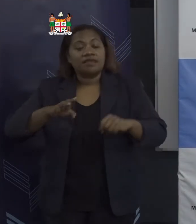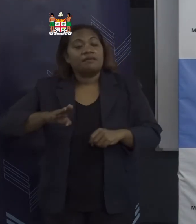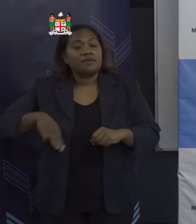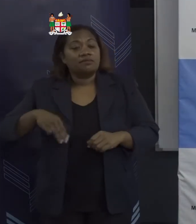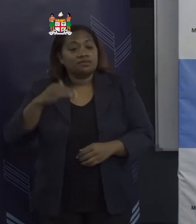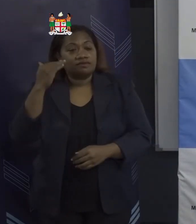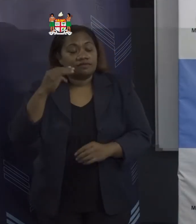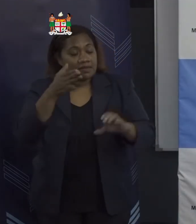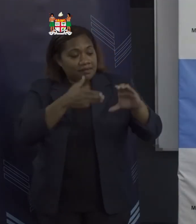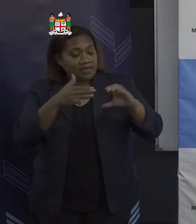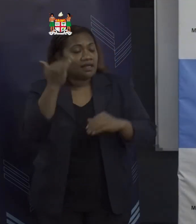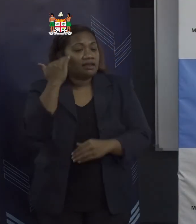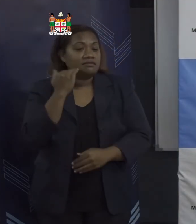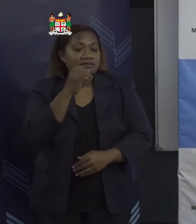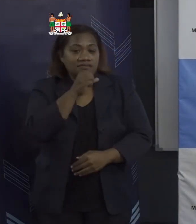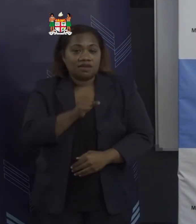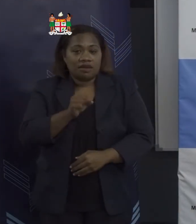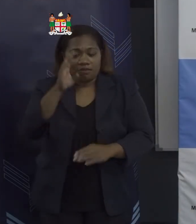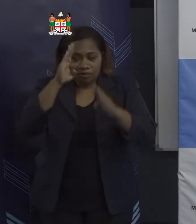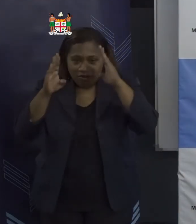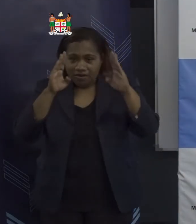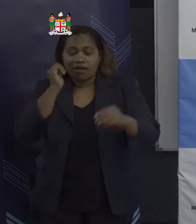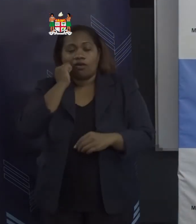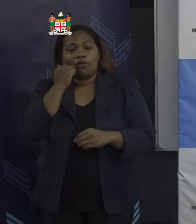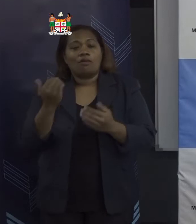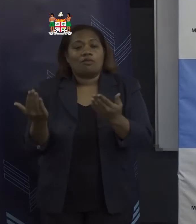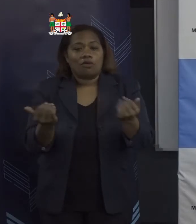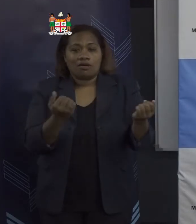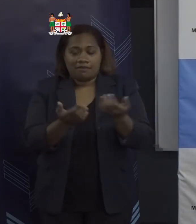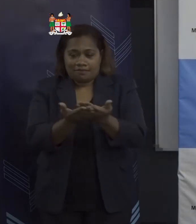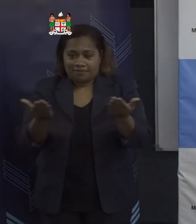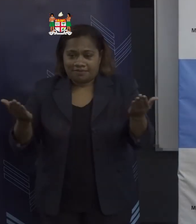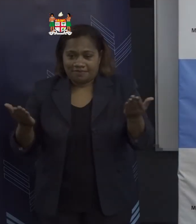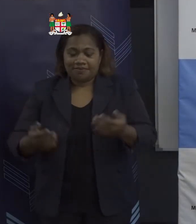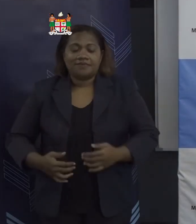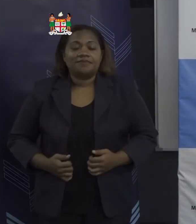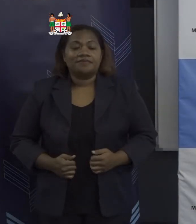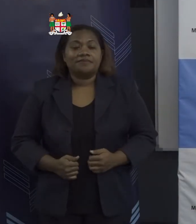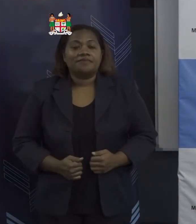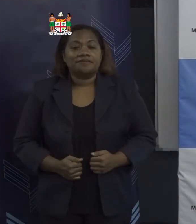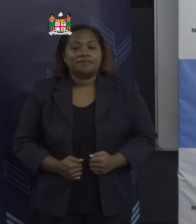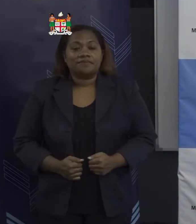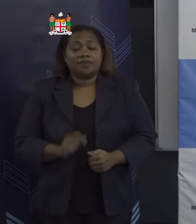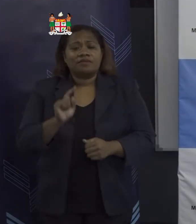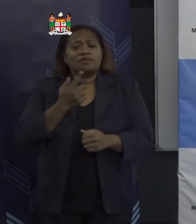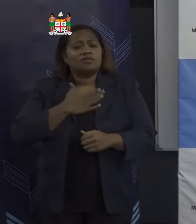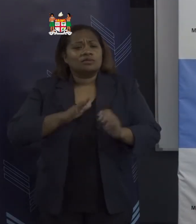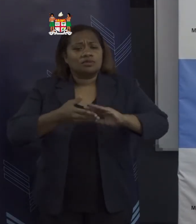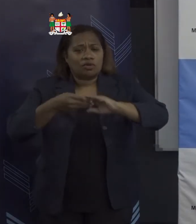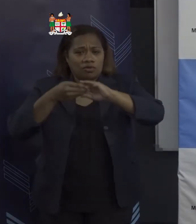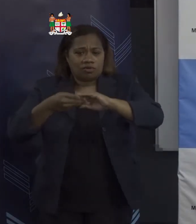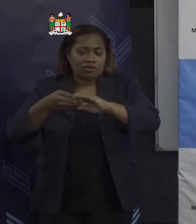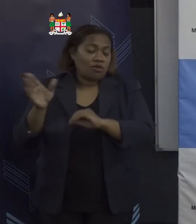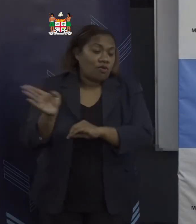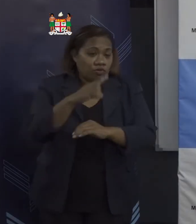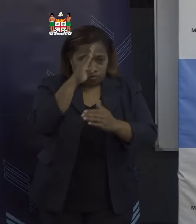ladies and gentlemen. Nisambula Vinaka, and a very warm welcome to you all. Let me first congratulate all those